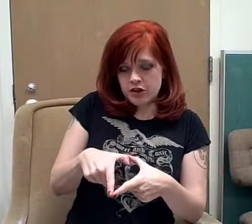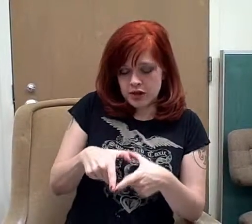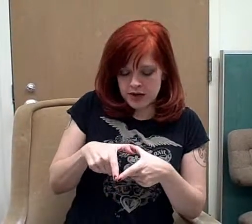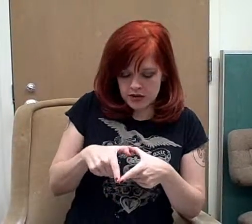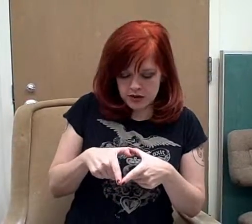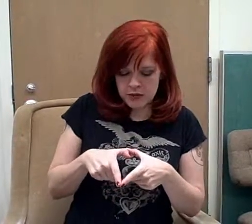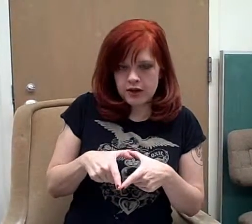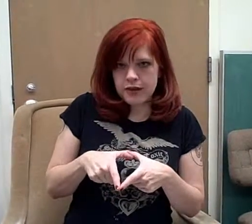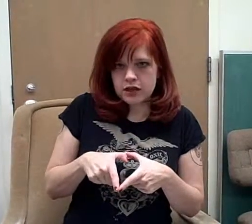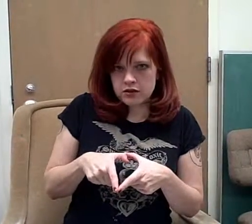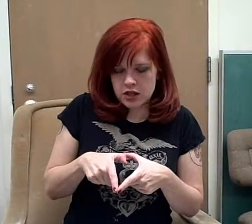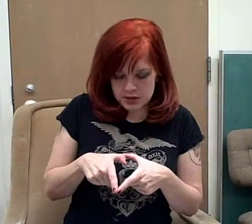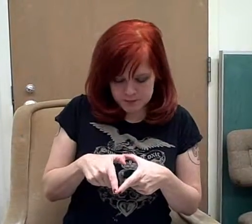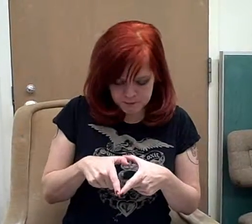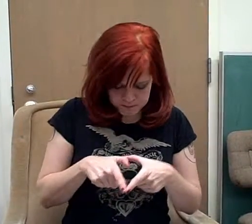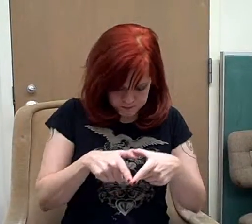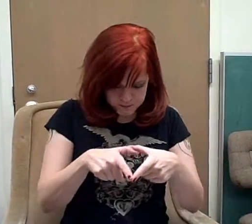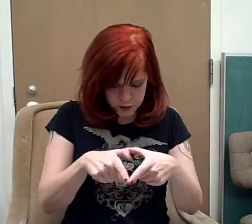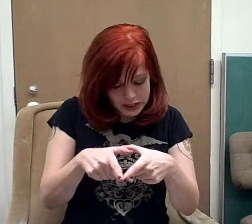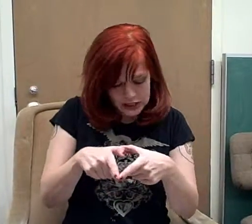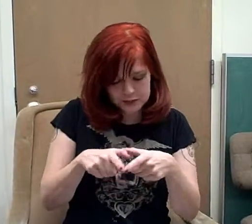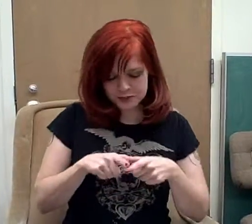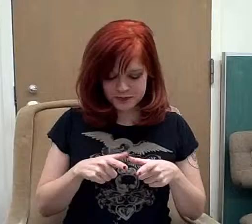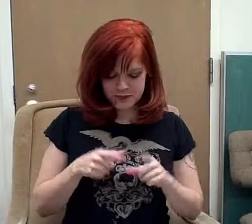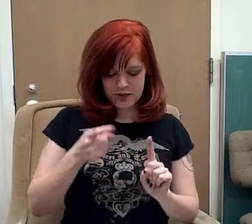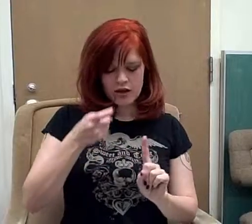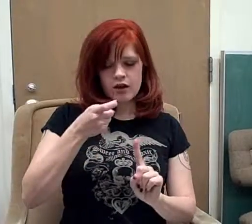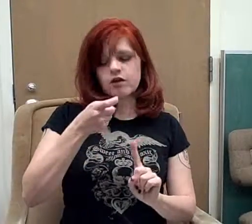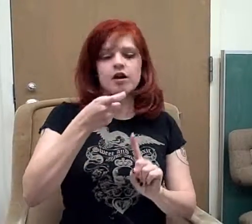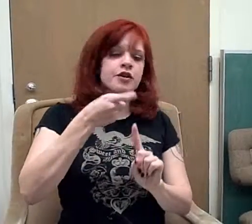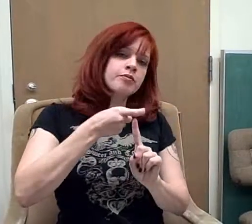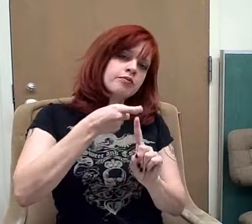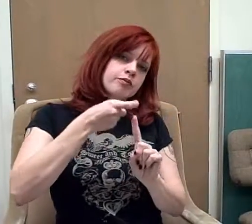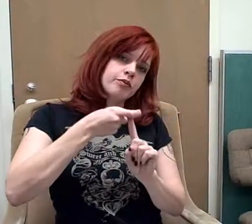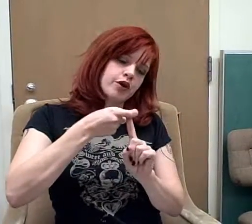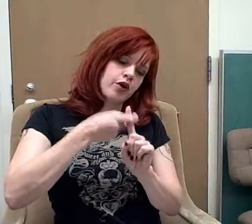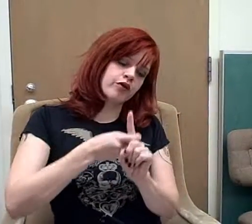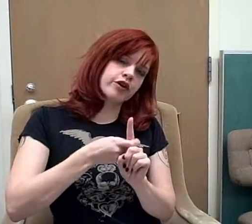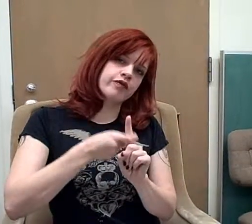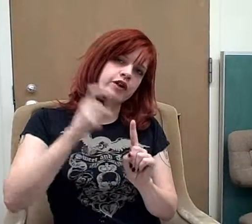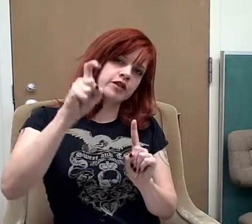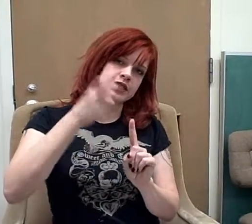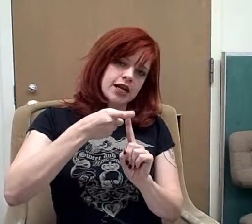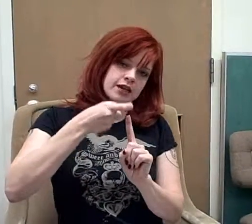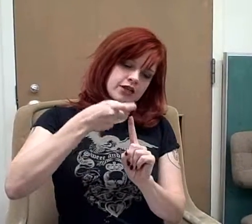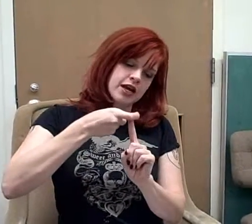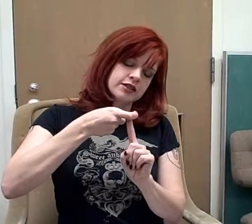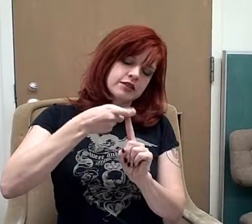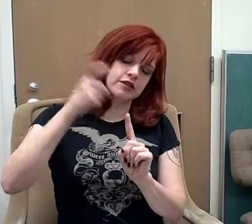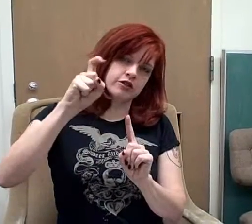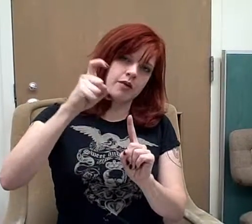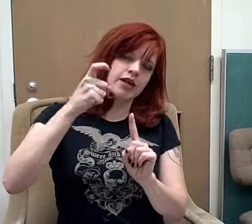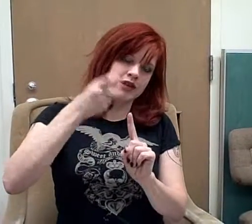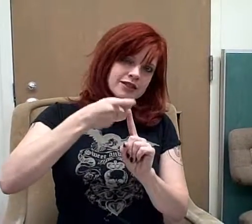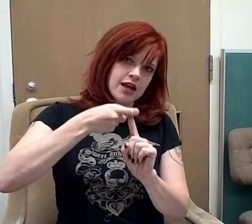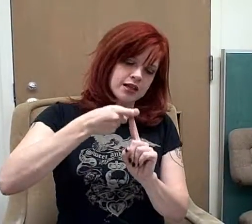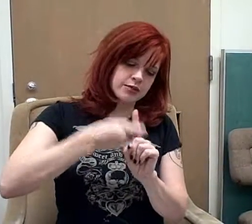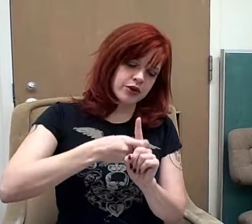thumb down a little bit, make a little clit. Make a clit. Condom, put over your finger. It's an X. Your dominant hand is an X. Put it over